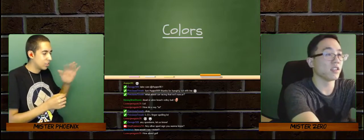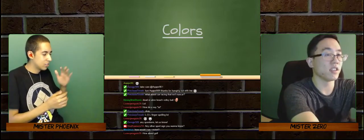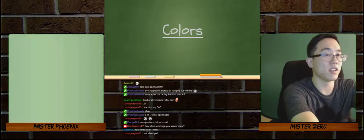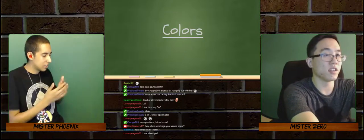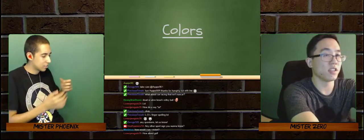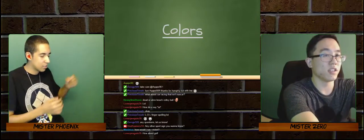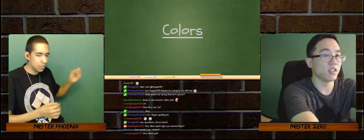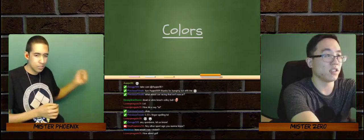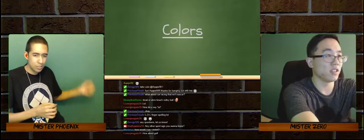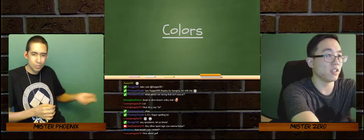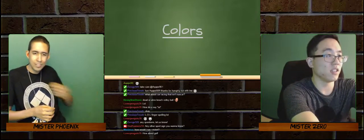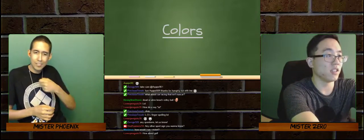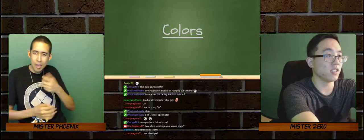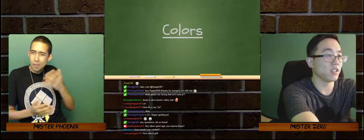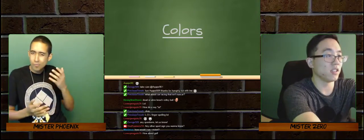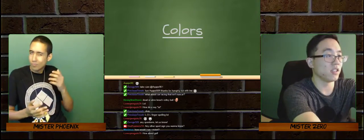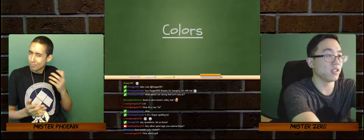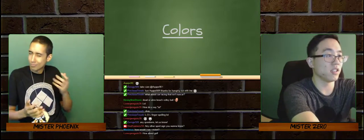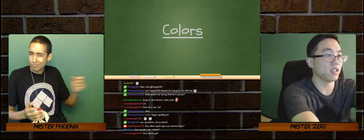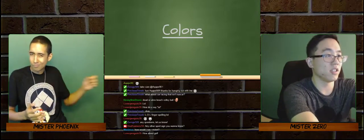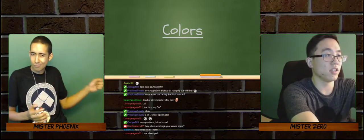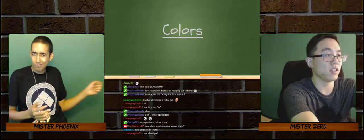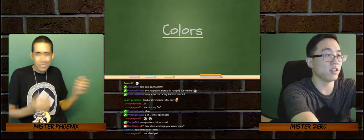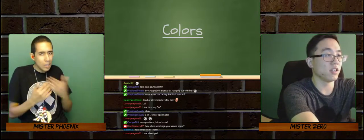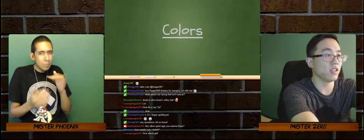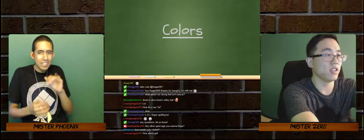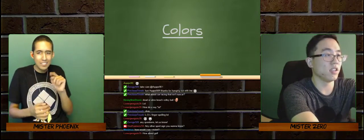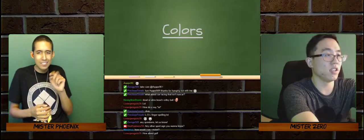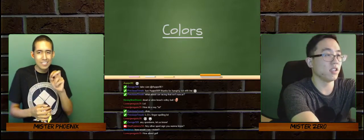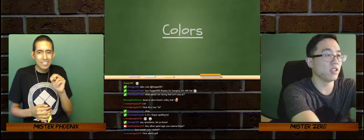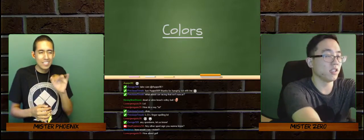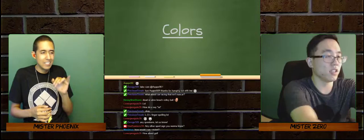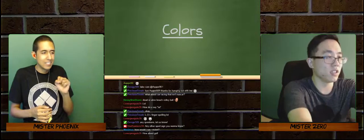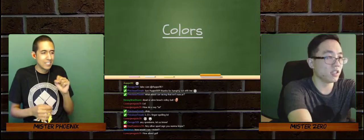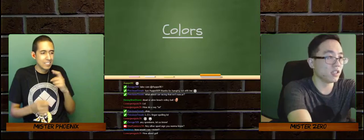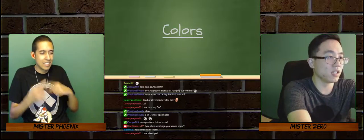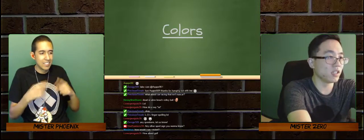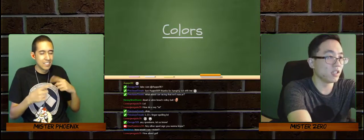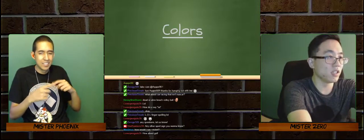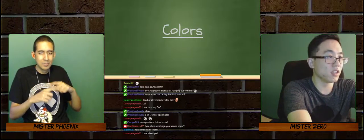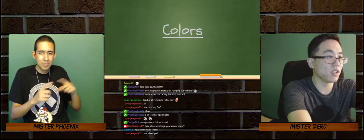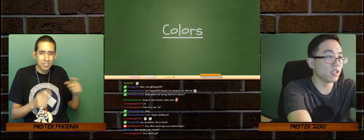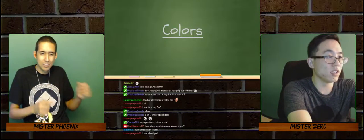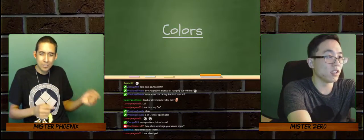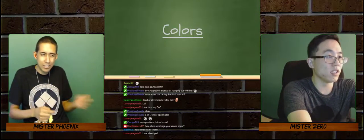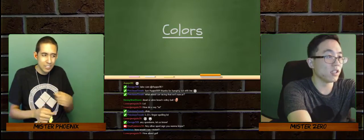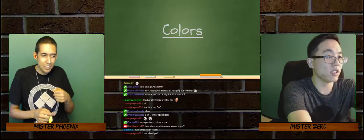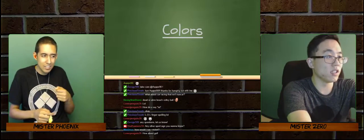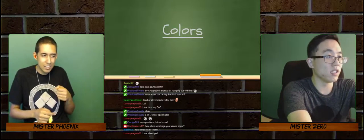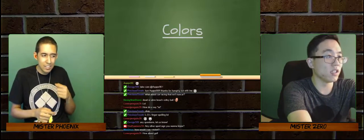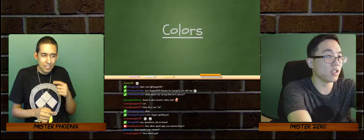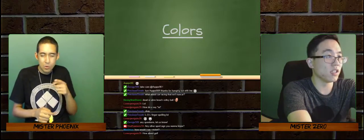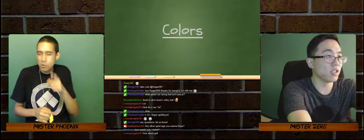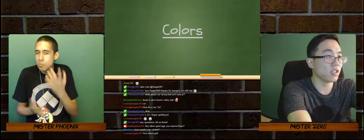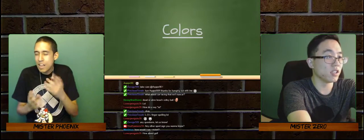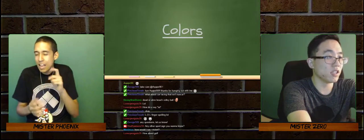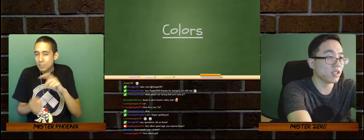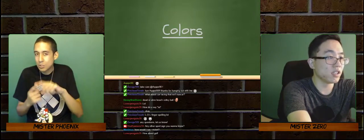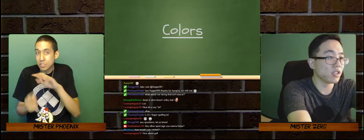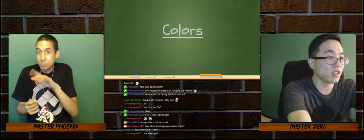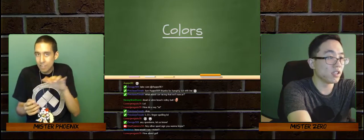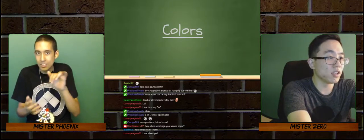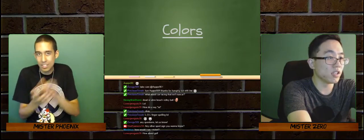their thing. So cricket, it's almost like tennis sign, but cricket, you might have